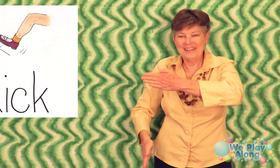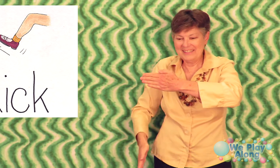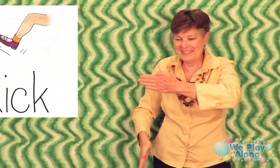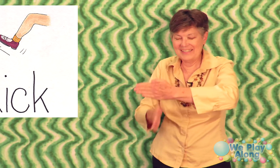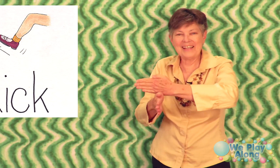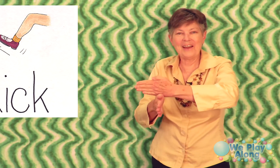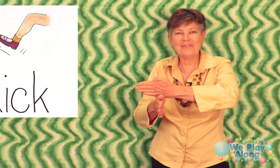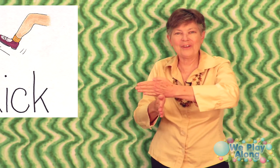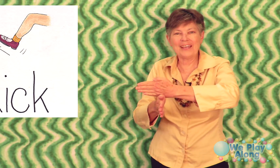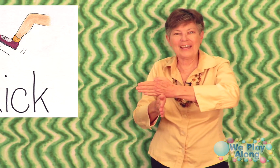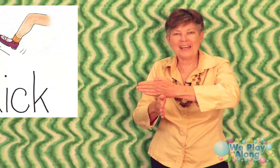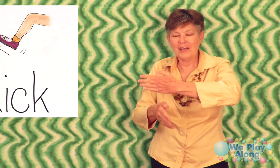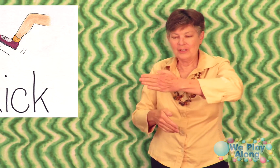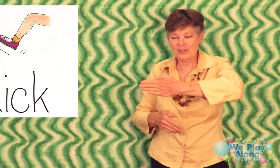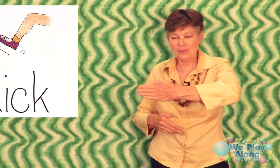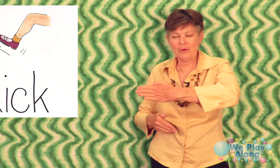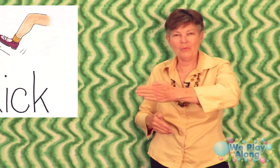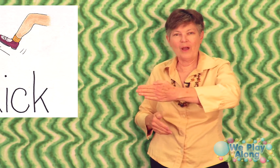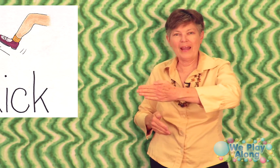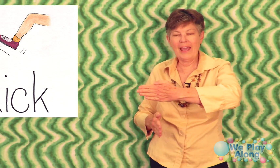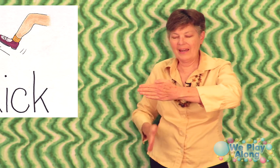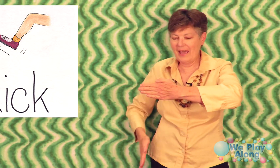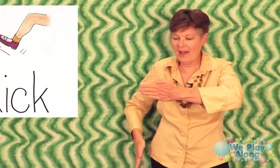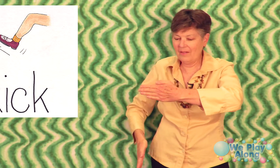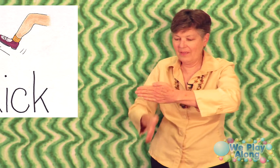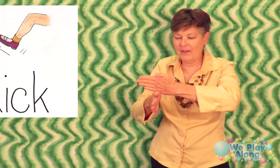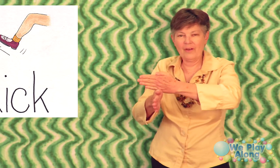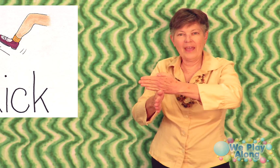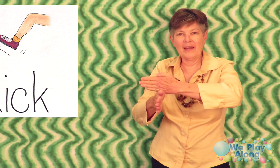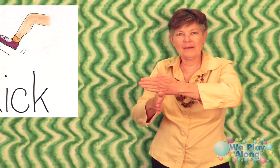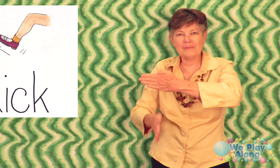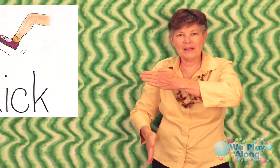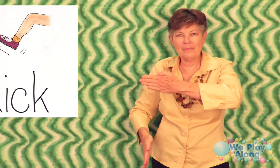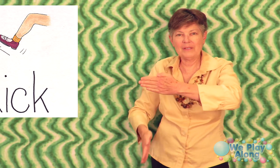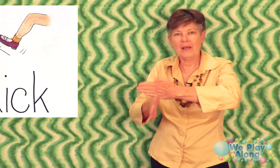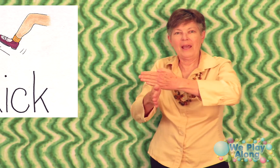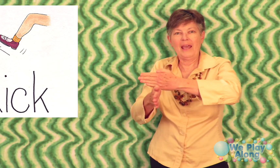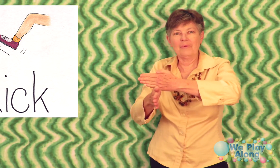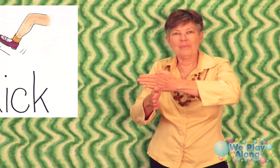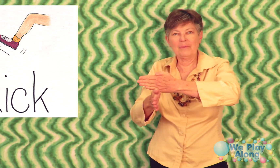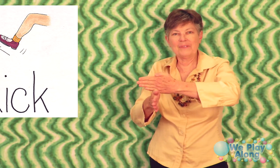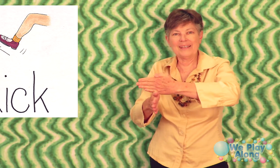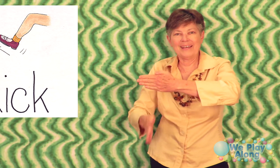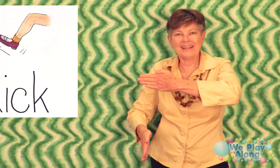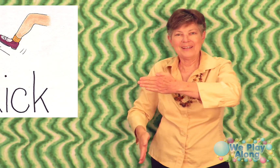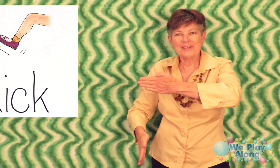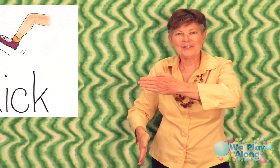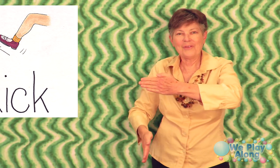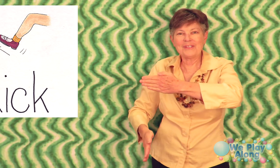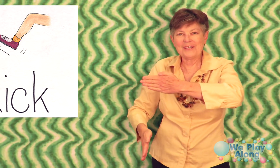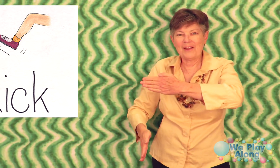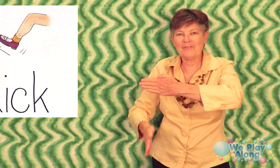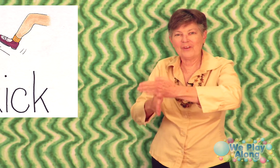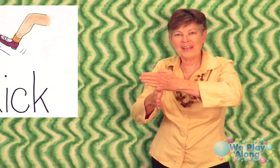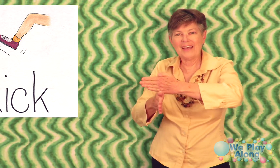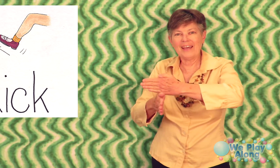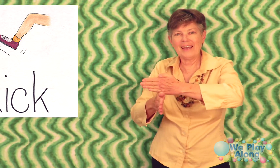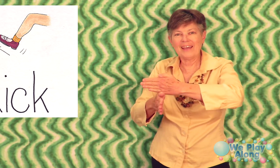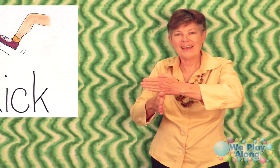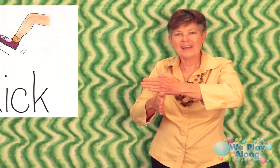This is the sign for kick. So you put one hand out and the other hand comes up and bumps it. So the sign for kick,